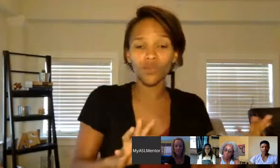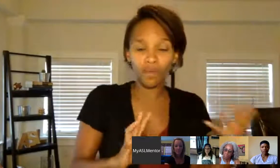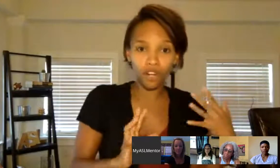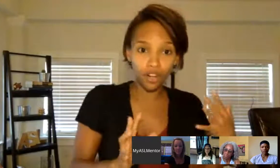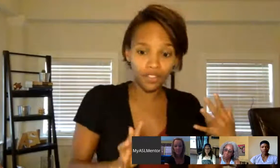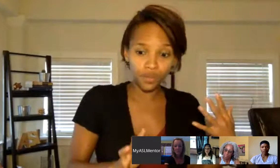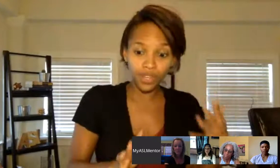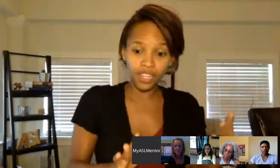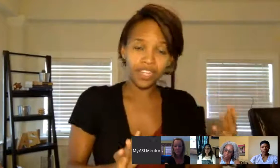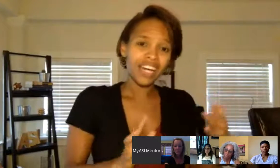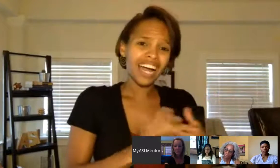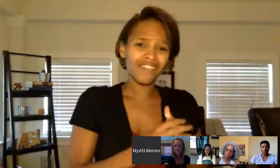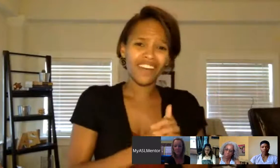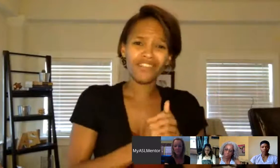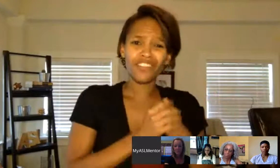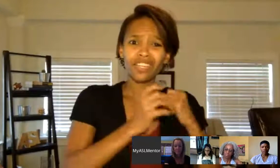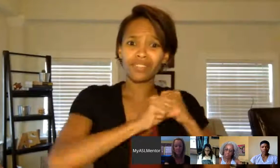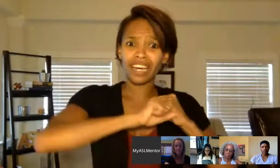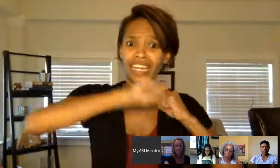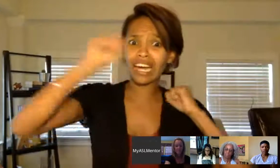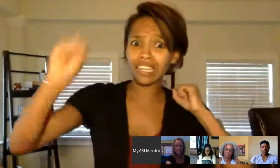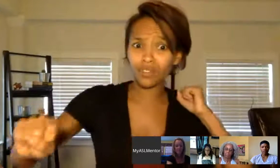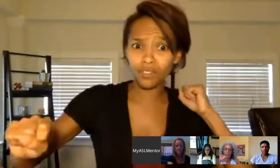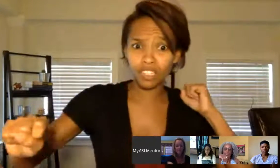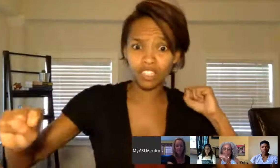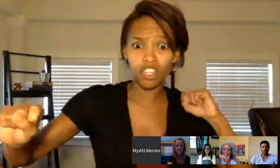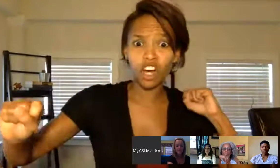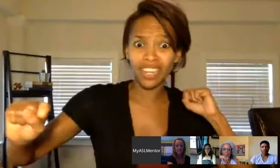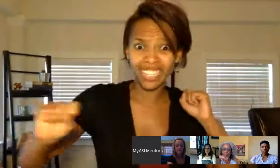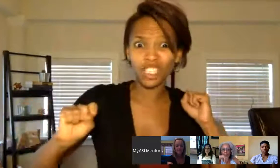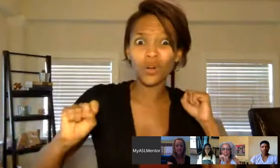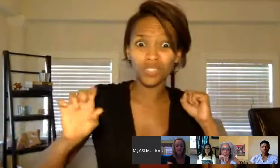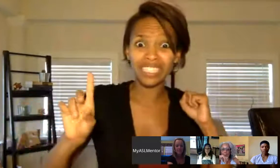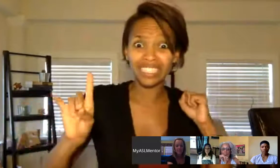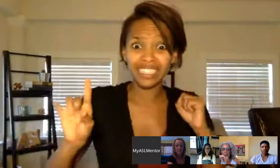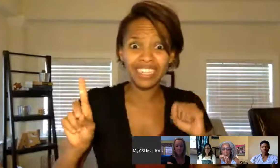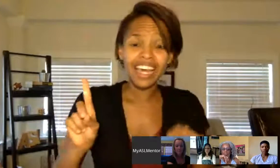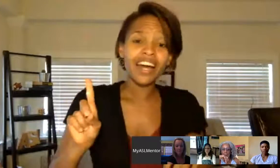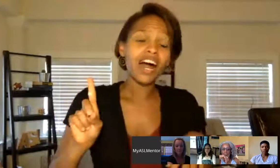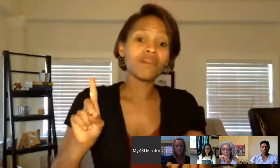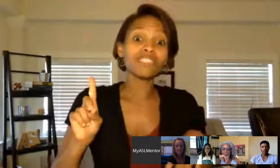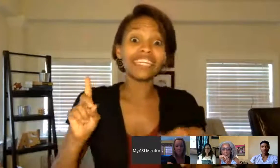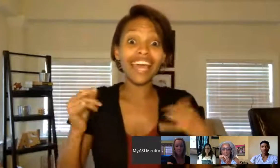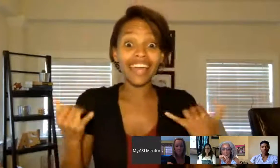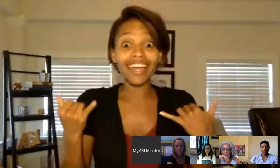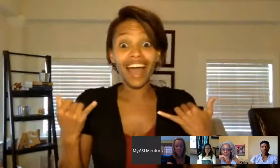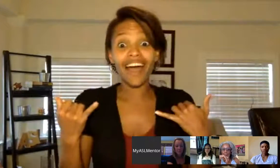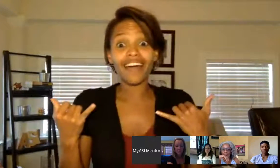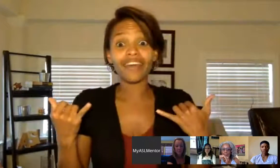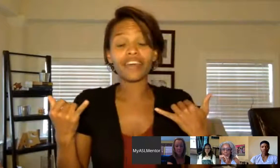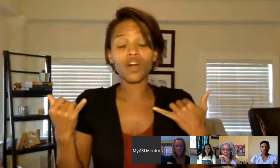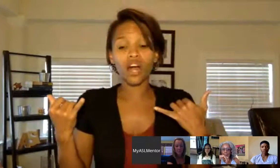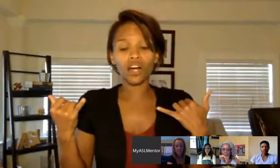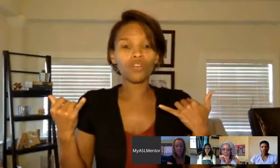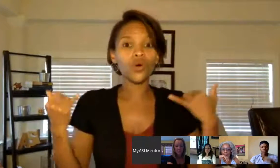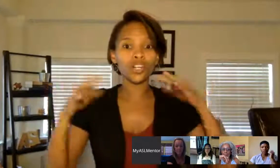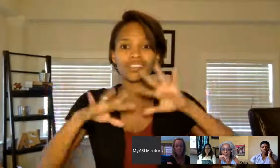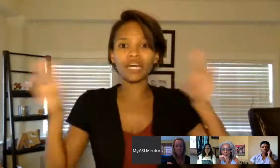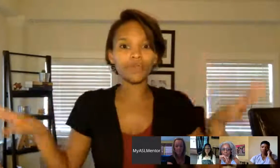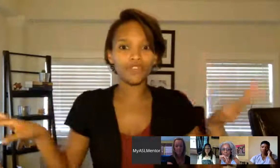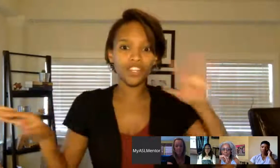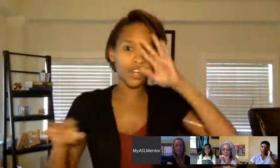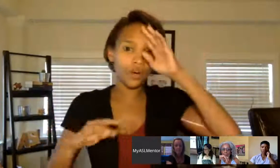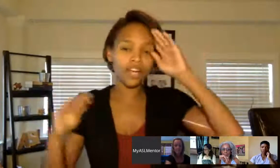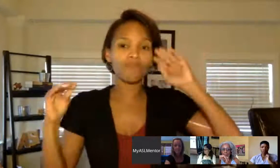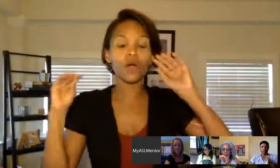the webinar this week, I had a feeling those kind of go a little long, and it totally did. Today, I recorded a